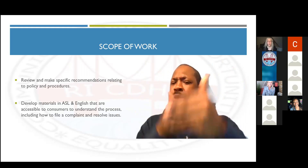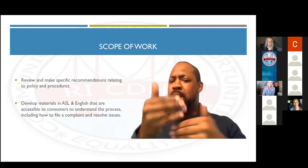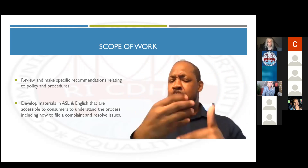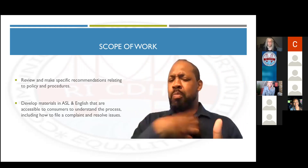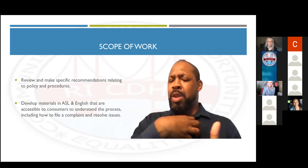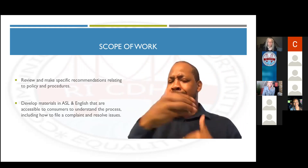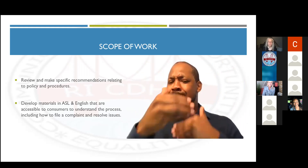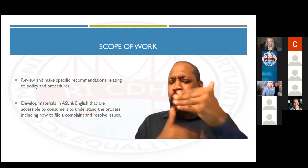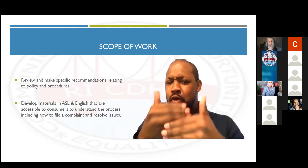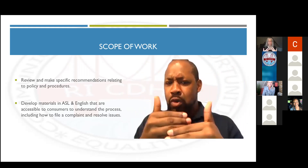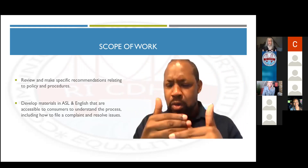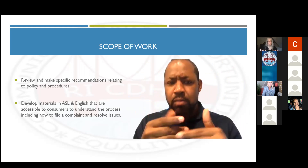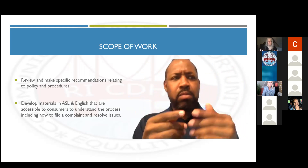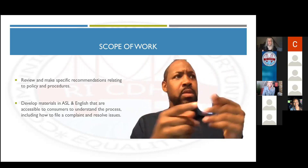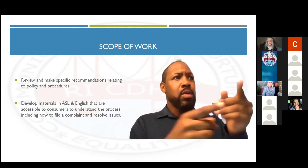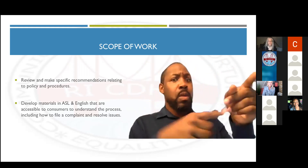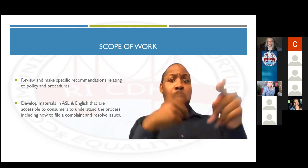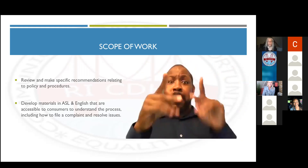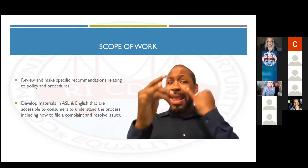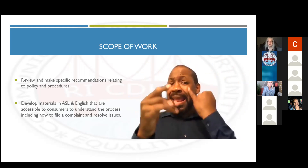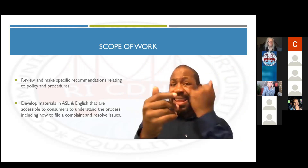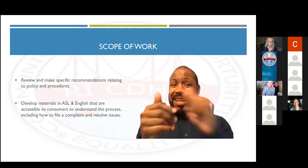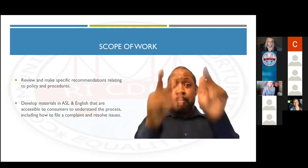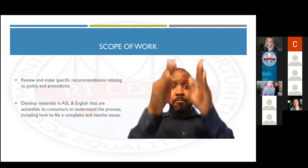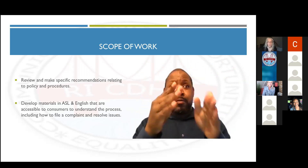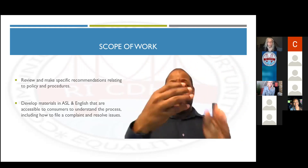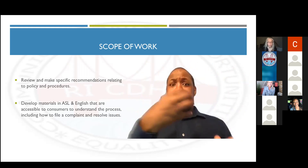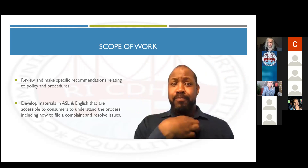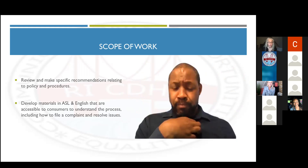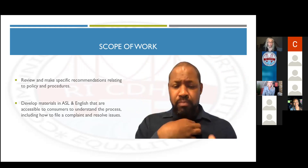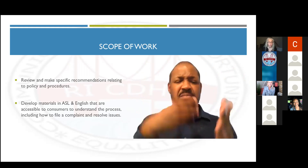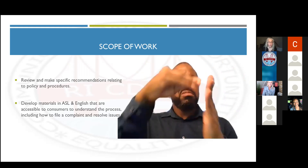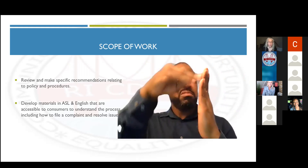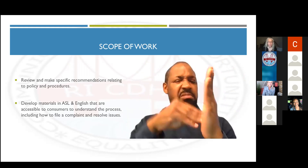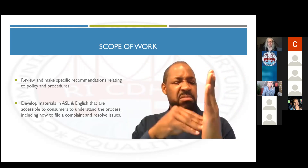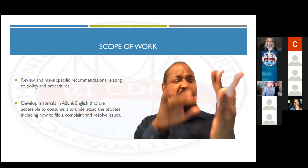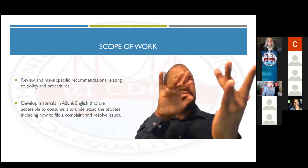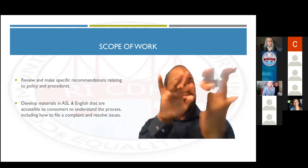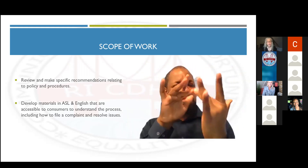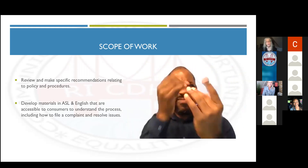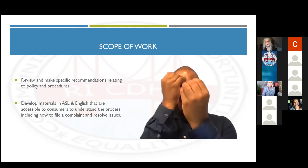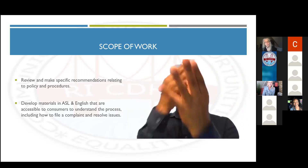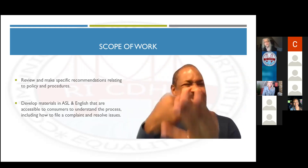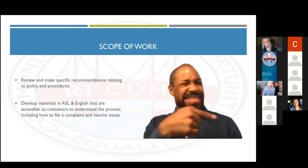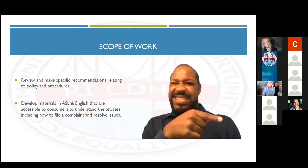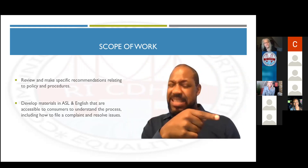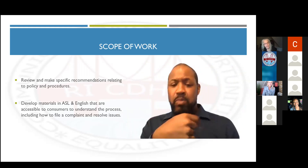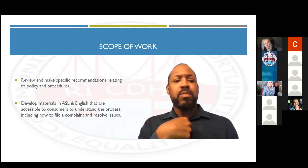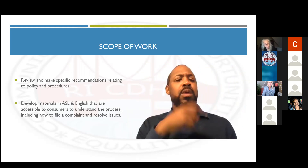upset and pent up that it'll blow up later in a way that might be not appropriate. We want to make sure that these things are documented